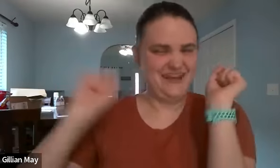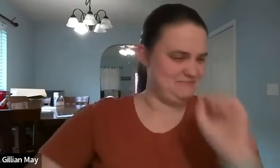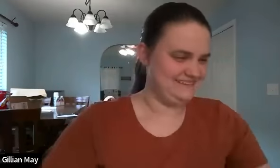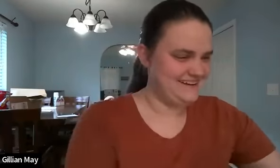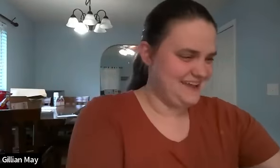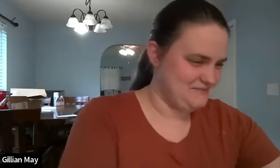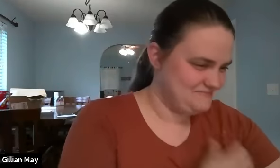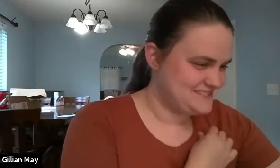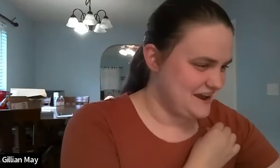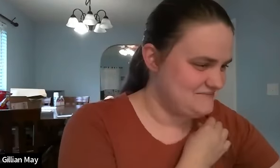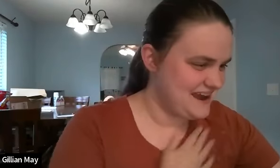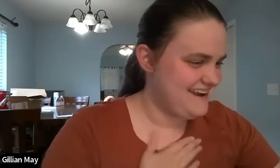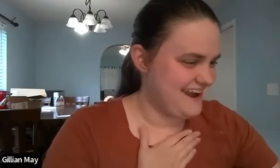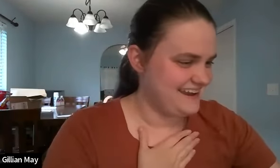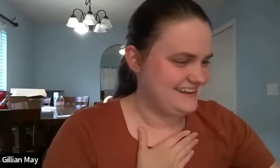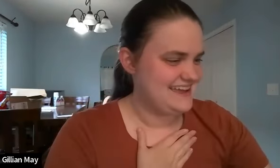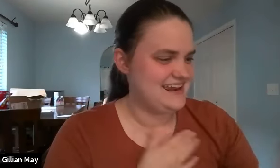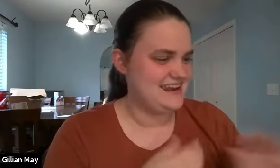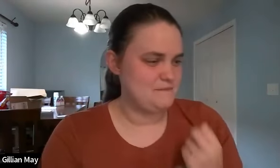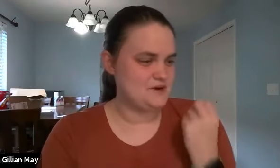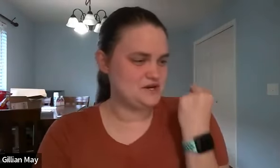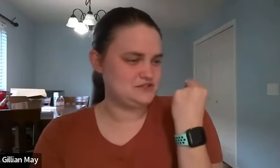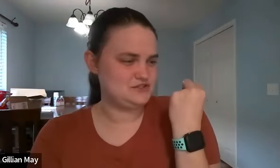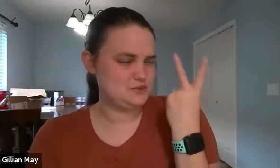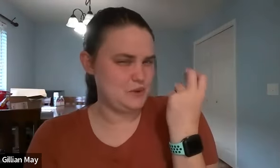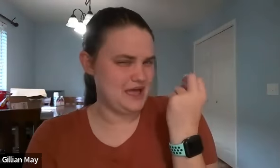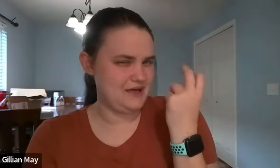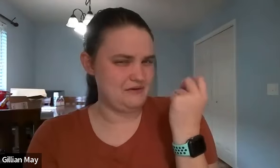happy. Okay, sorry. All right. Number 12.